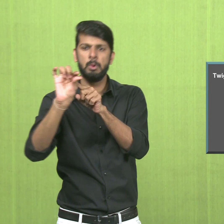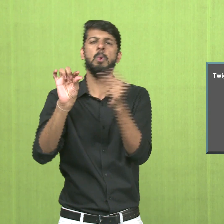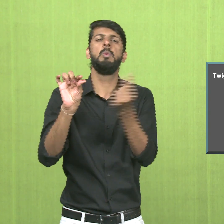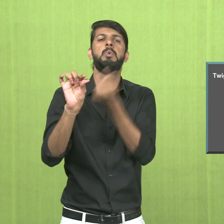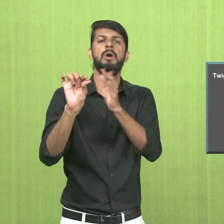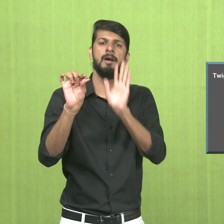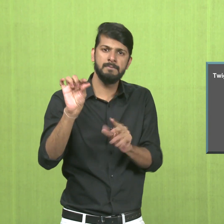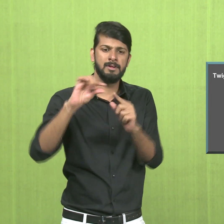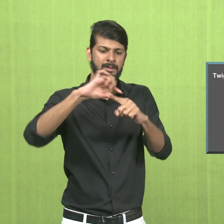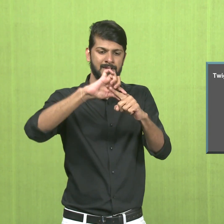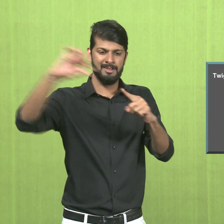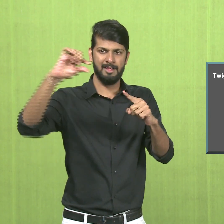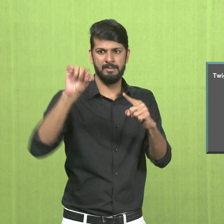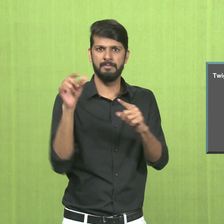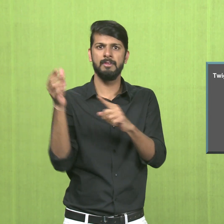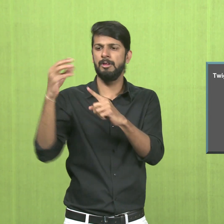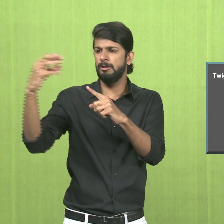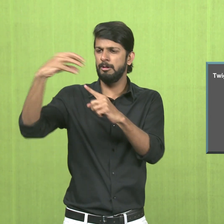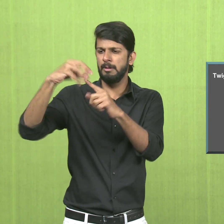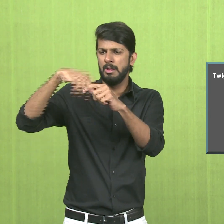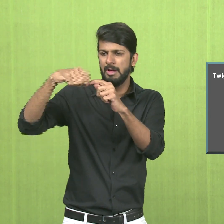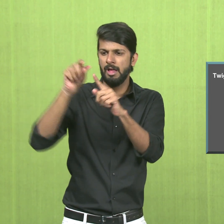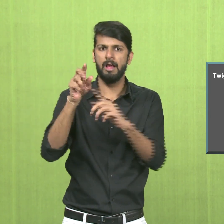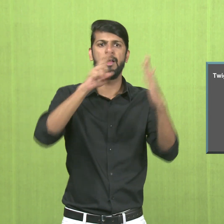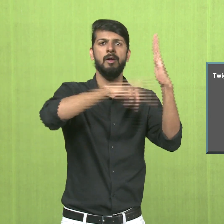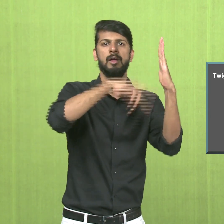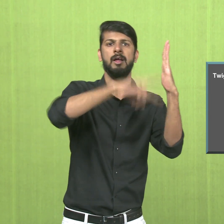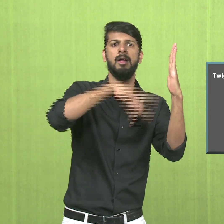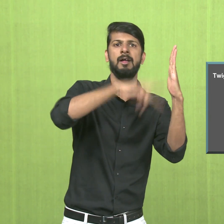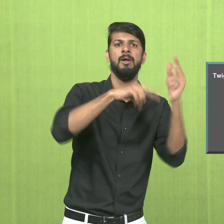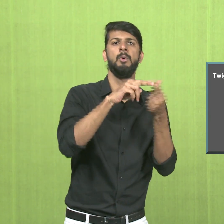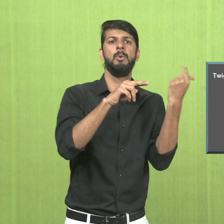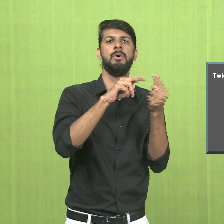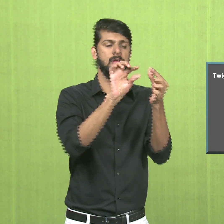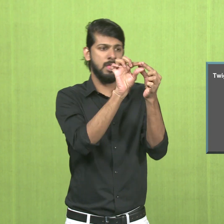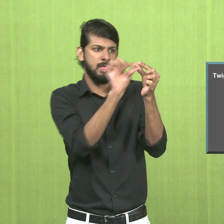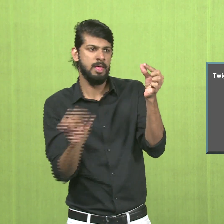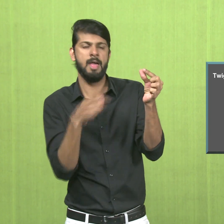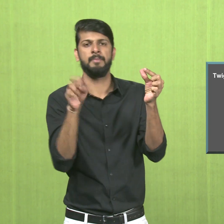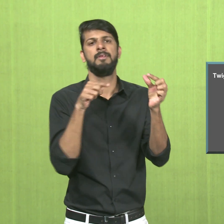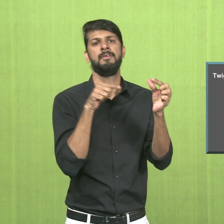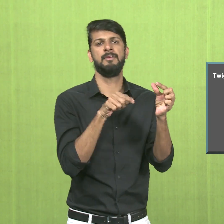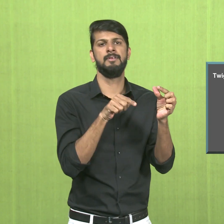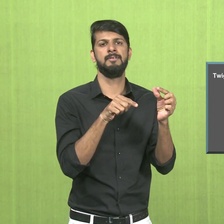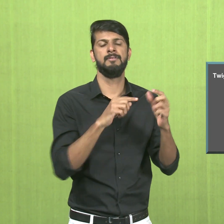The twig is used by tying a piece of cloth at the end and used as a